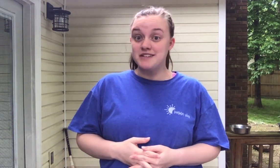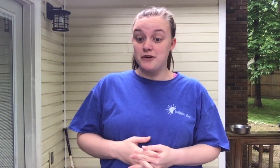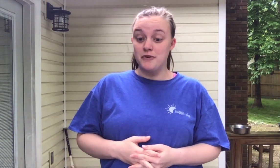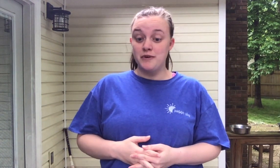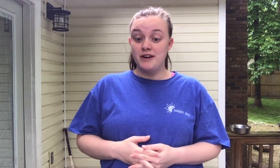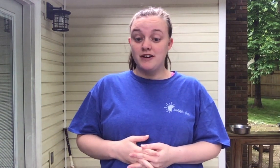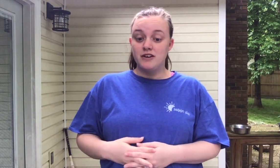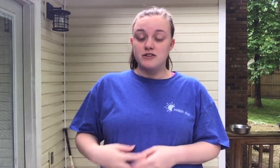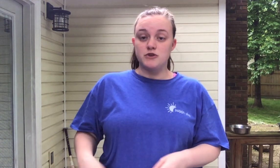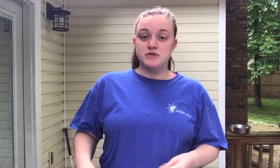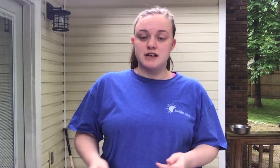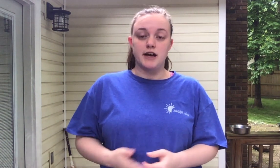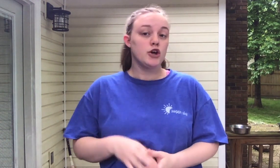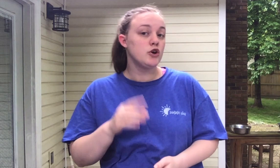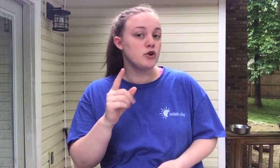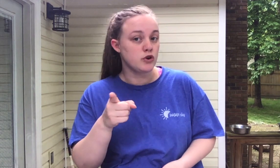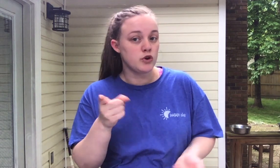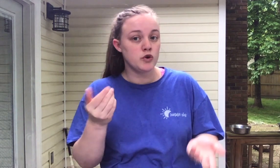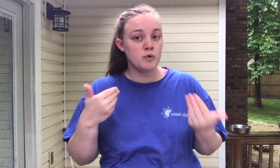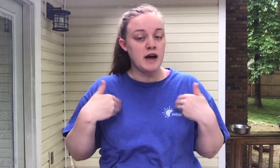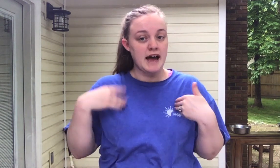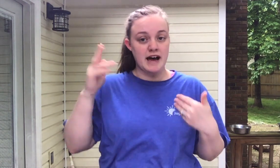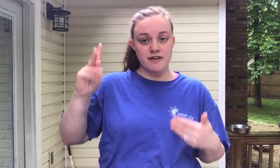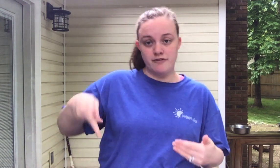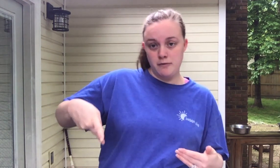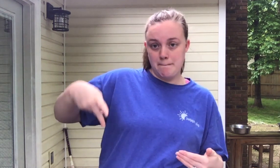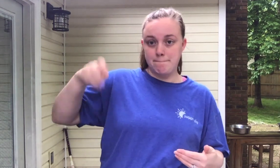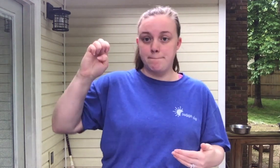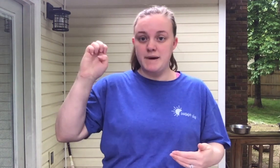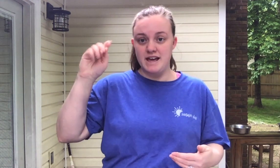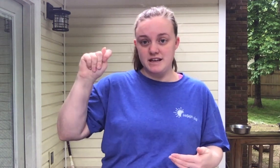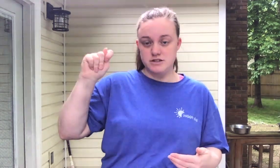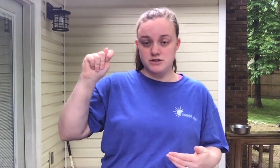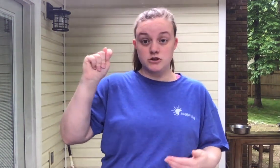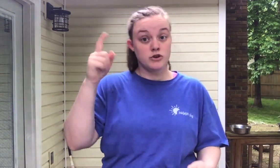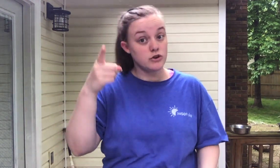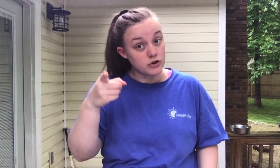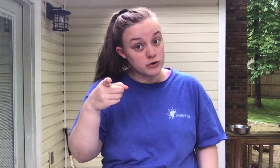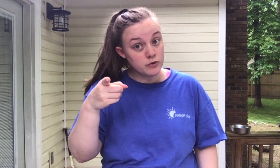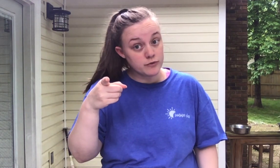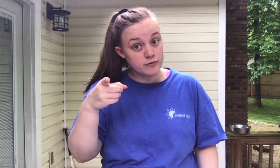So you say, you have pet? You?